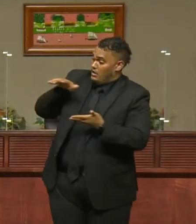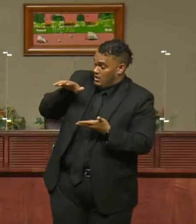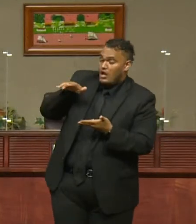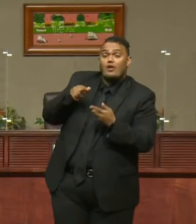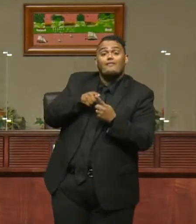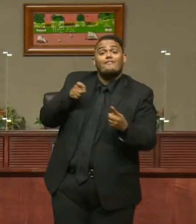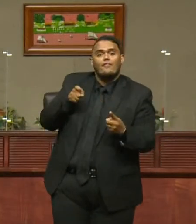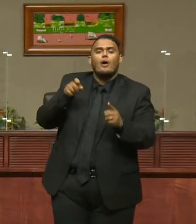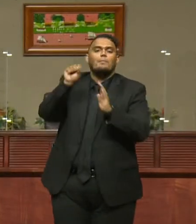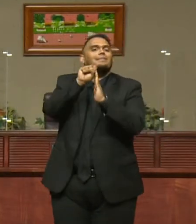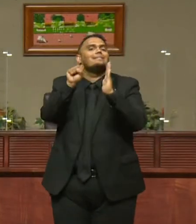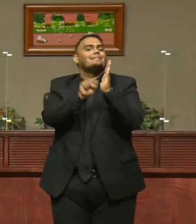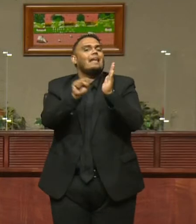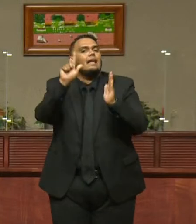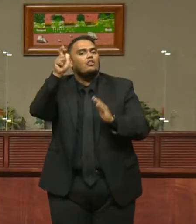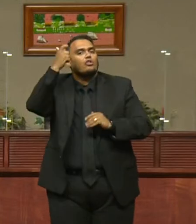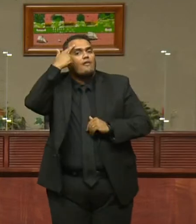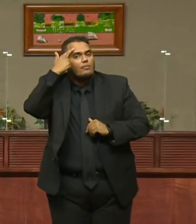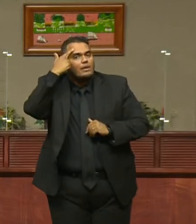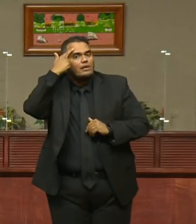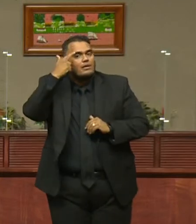They are intended,